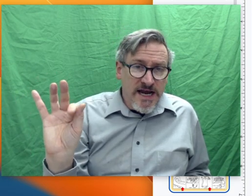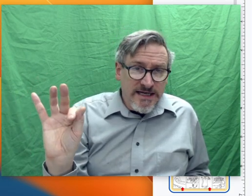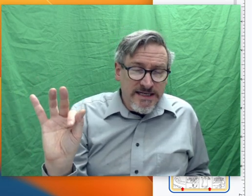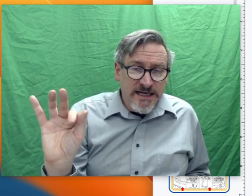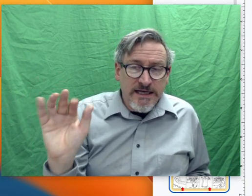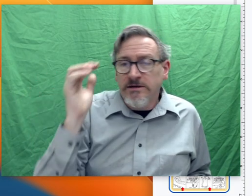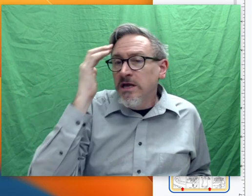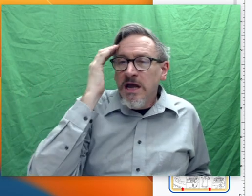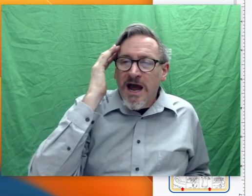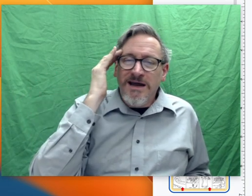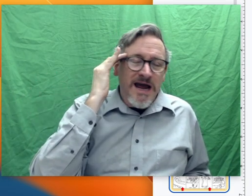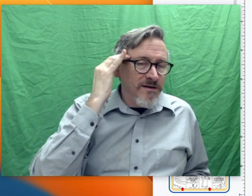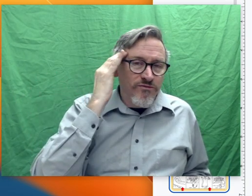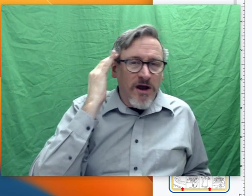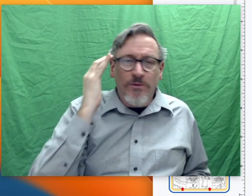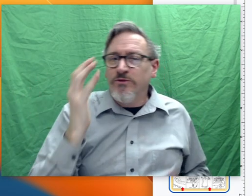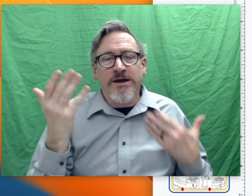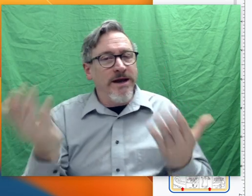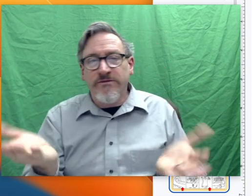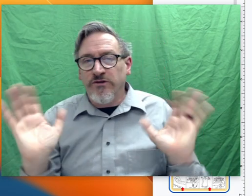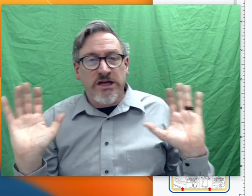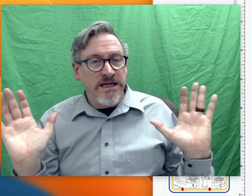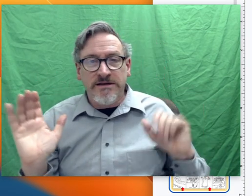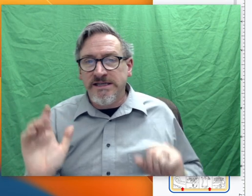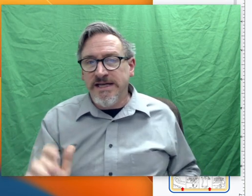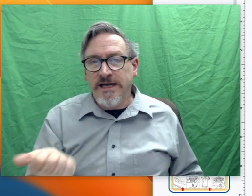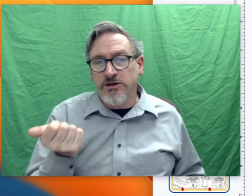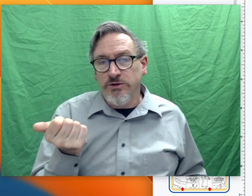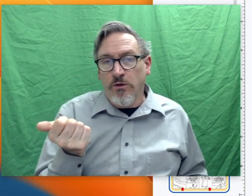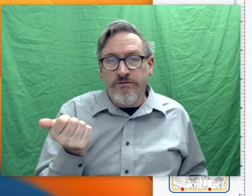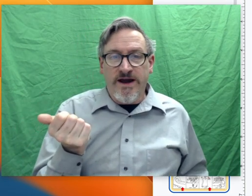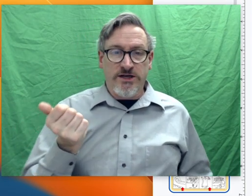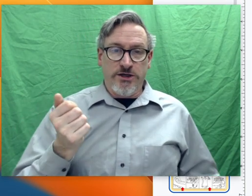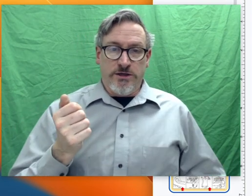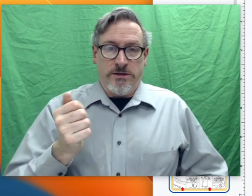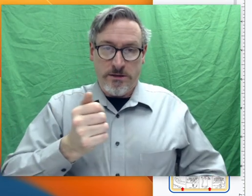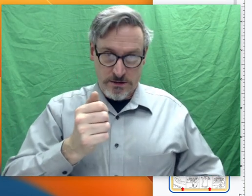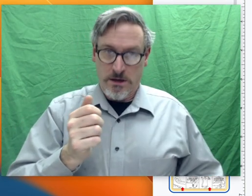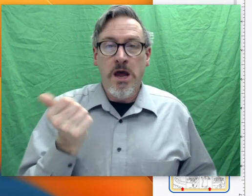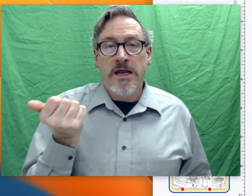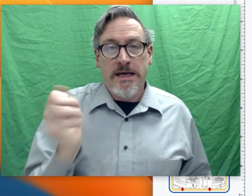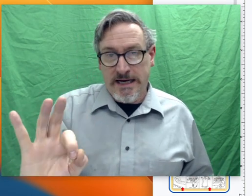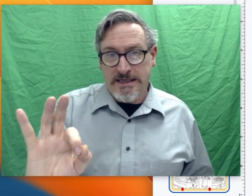there's 19. I would recommend, for clarity's sake, do old-fashioned